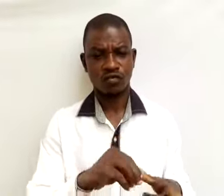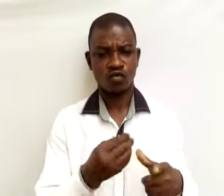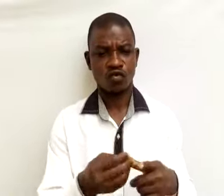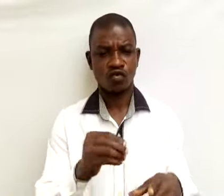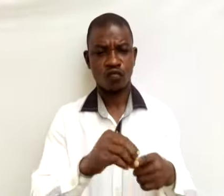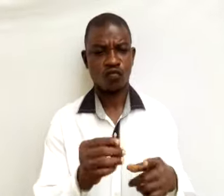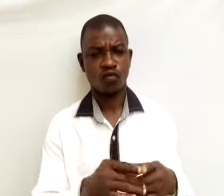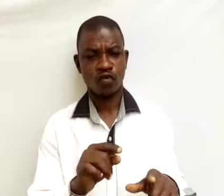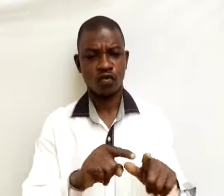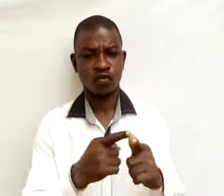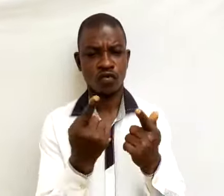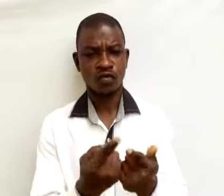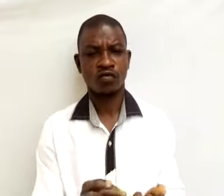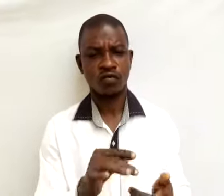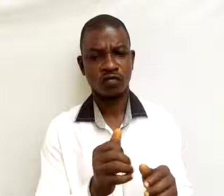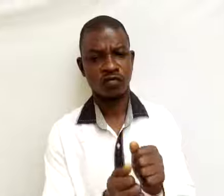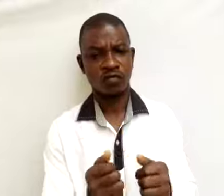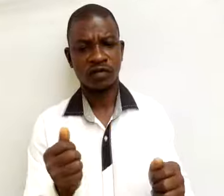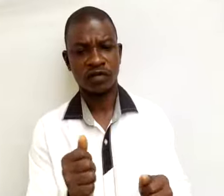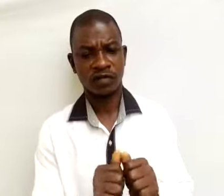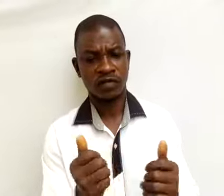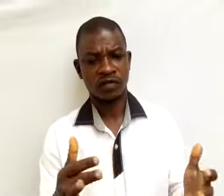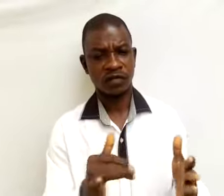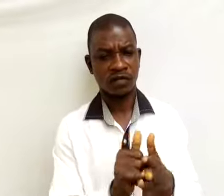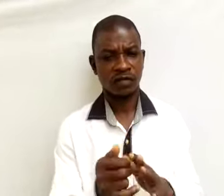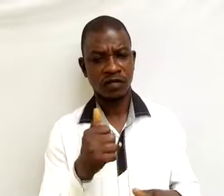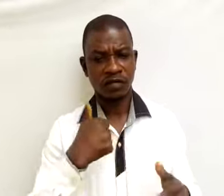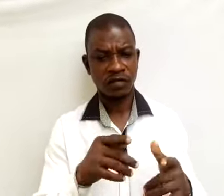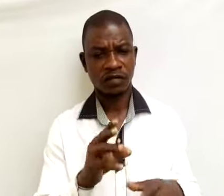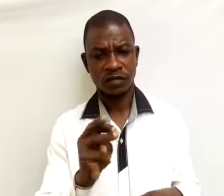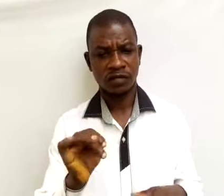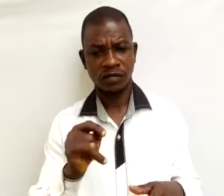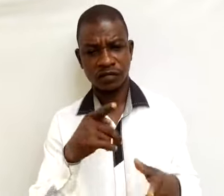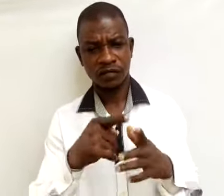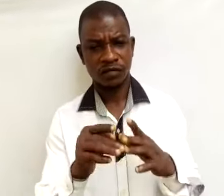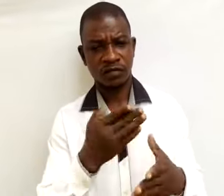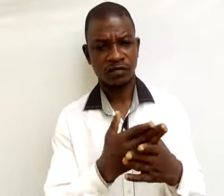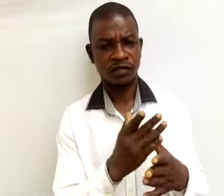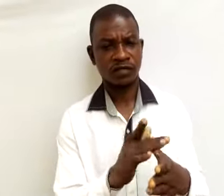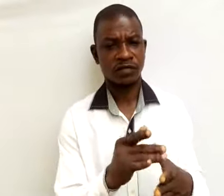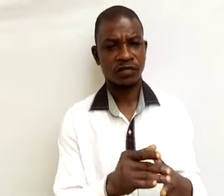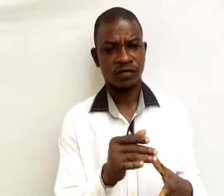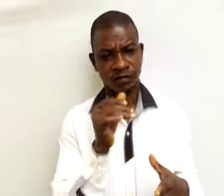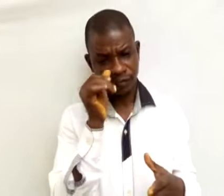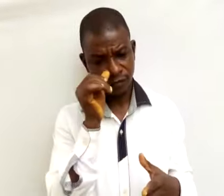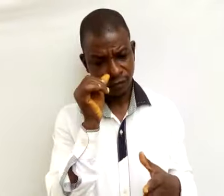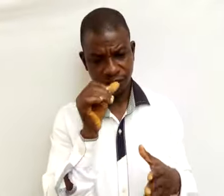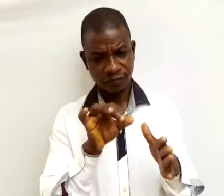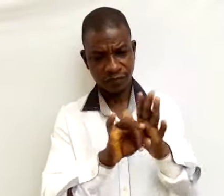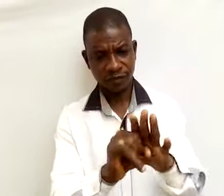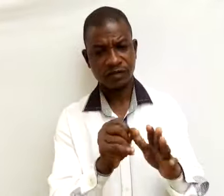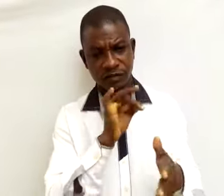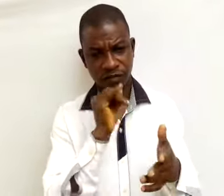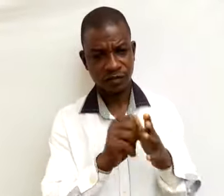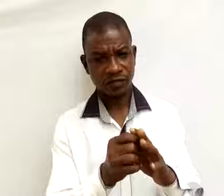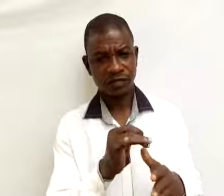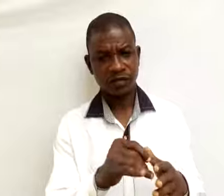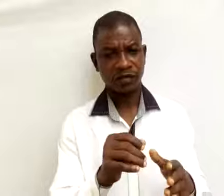distinct groups without any intermediate stages in between. Example is the ability to roll the